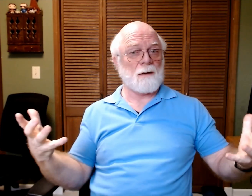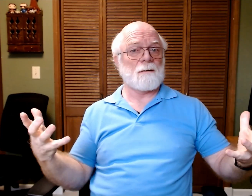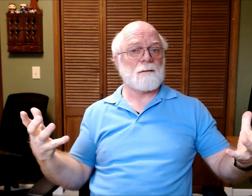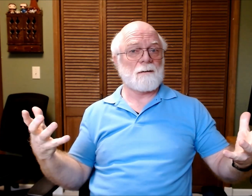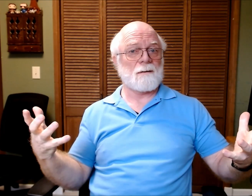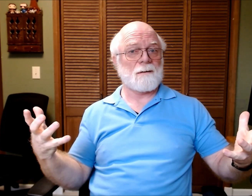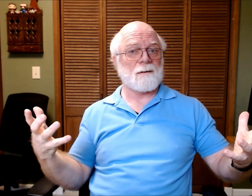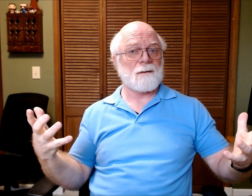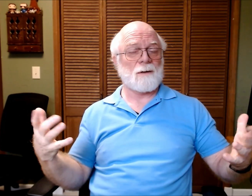lot.